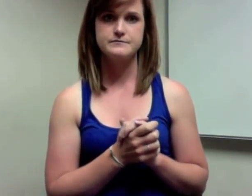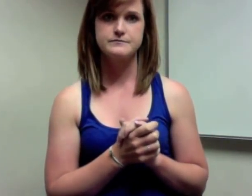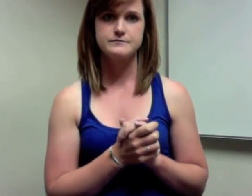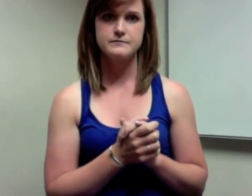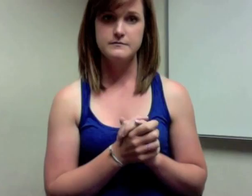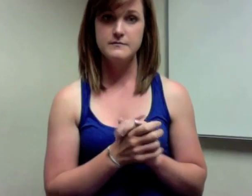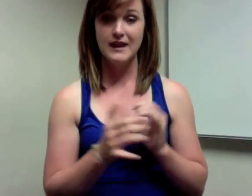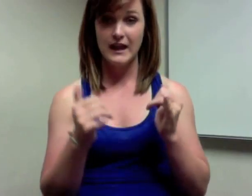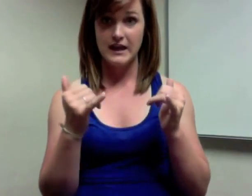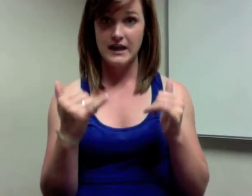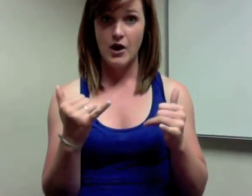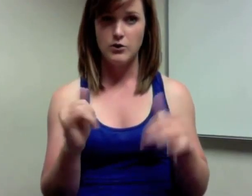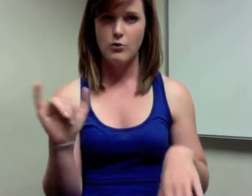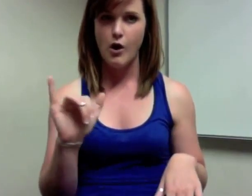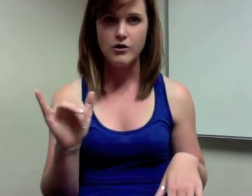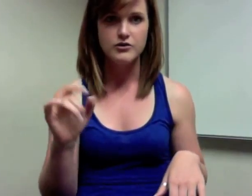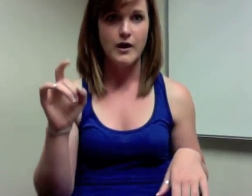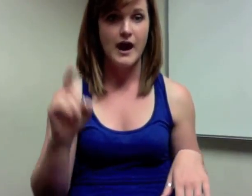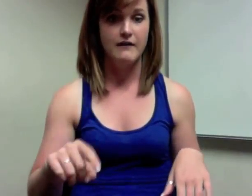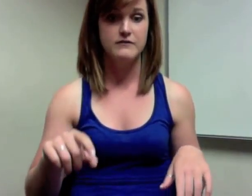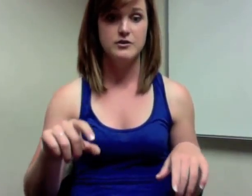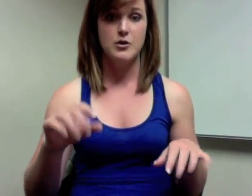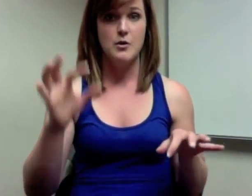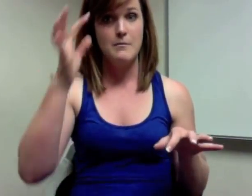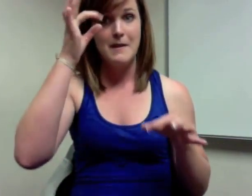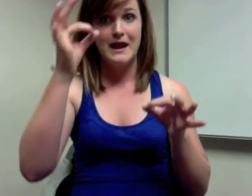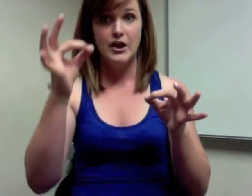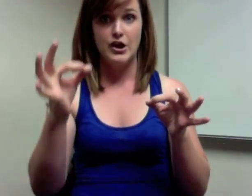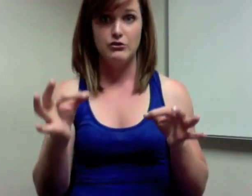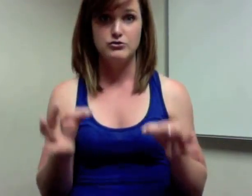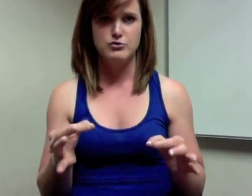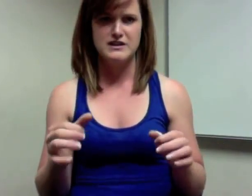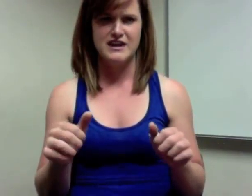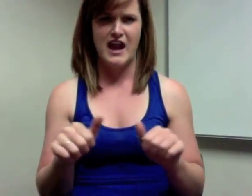Now, you also have to make another choice here. How big are the segments?